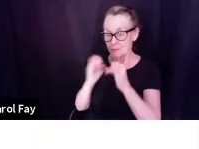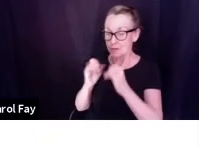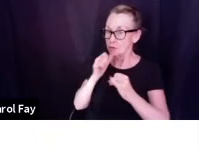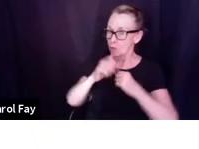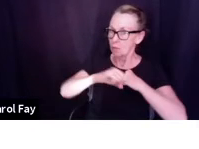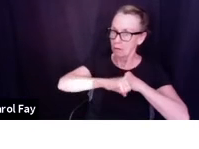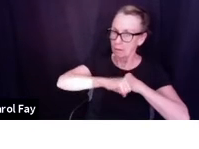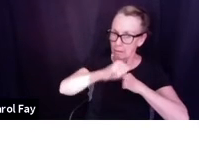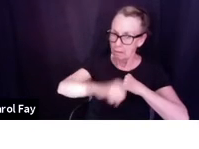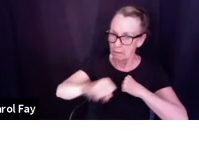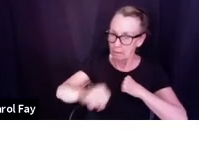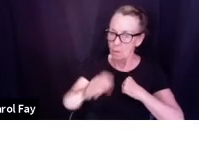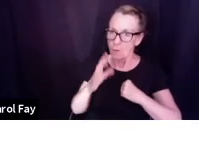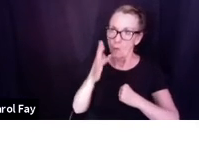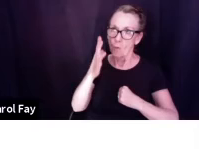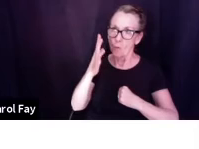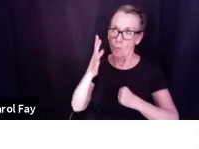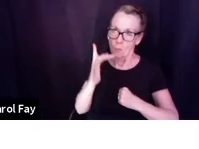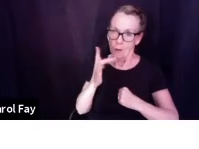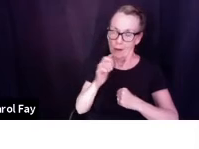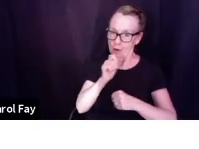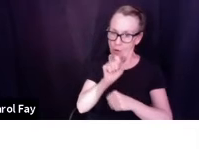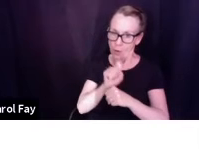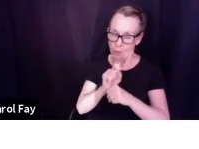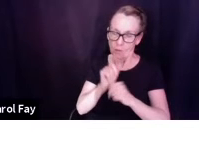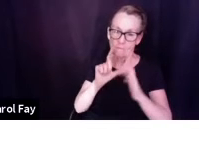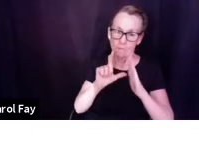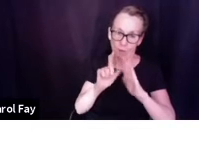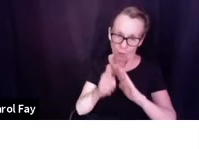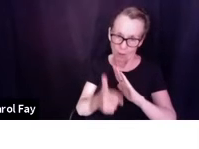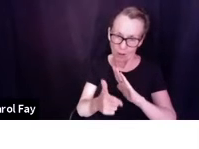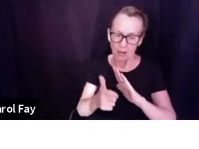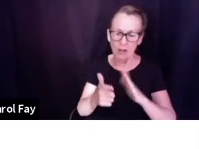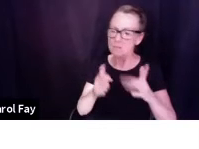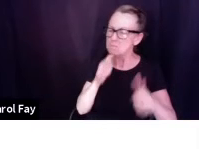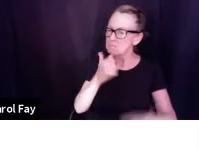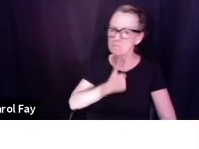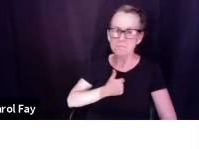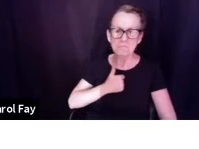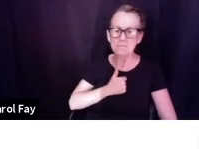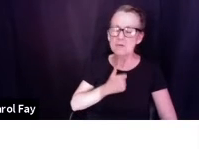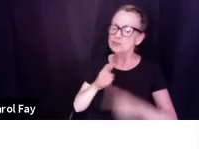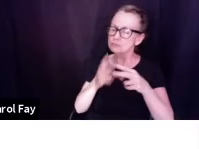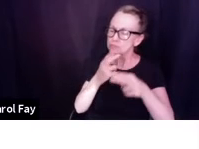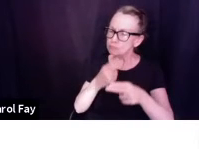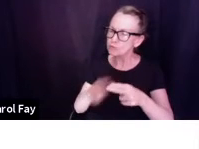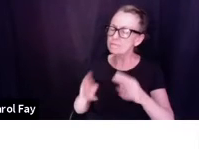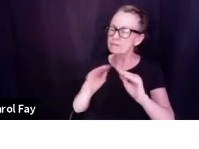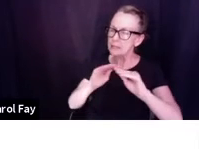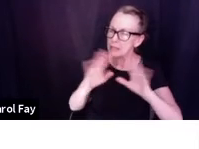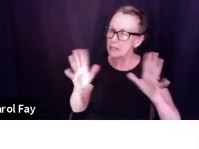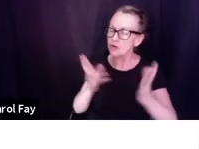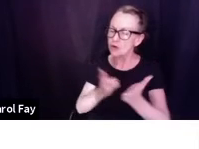and on and on. Again, clearly but briefly, no apologizing, and just move on.